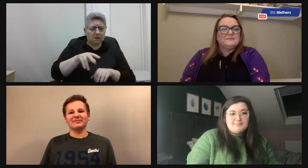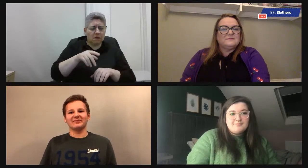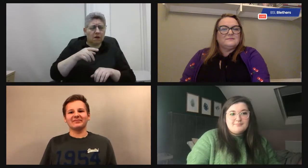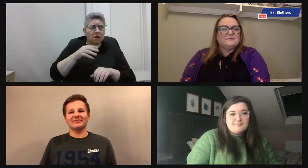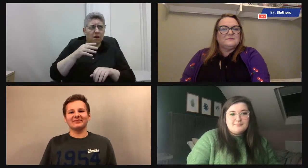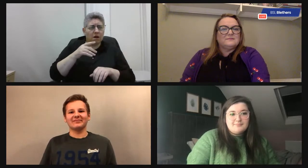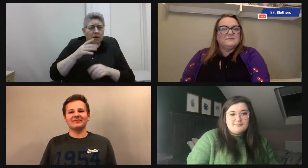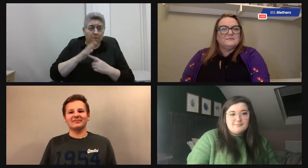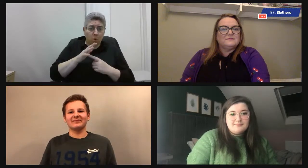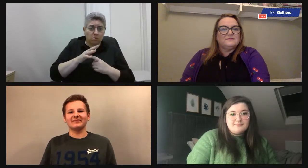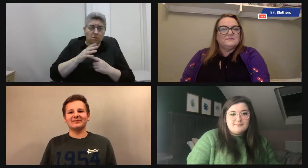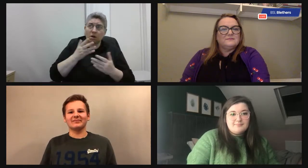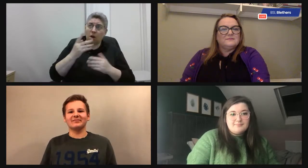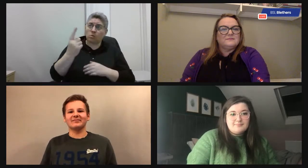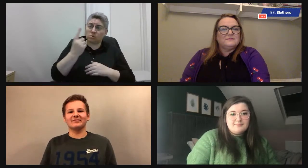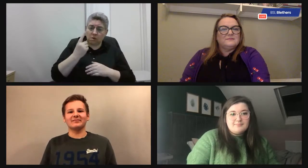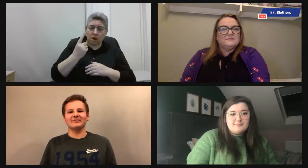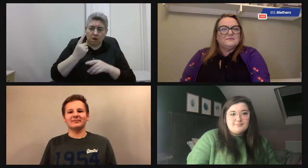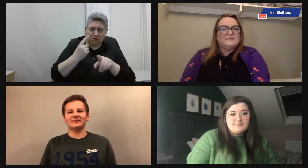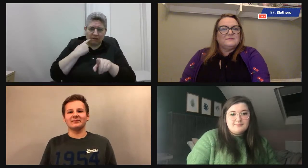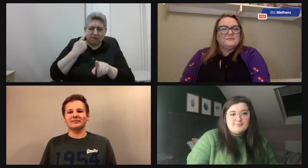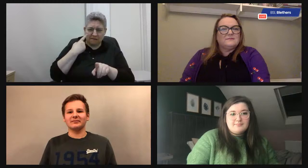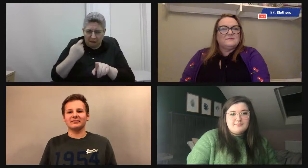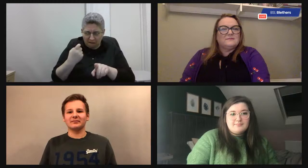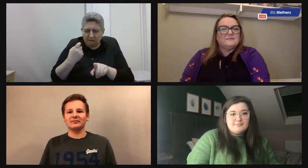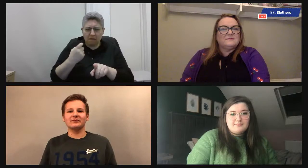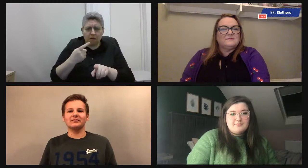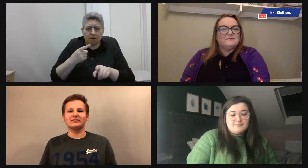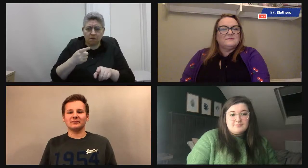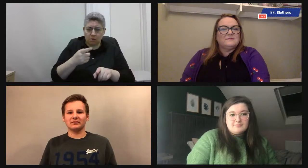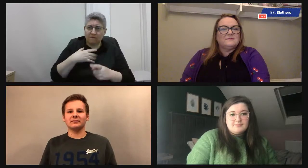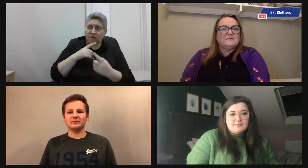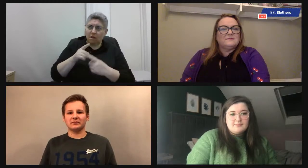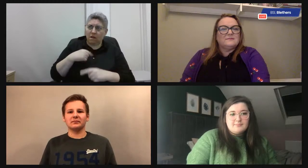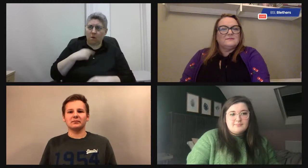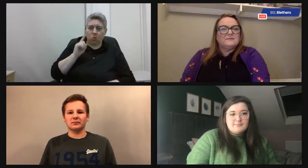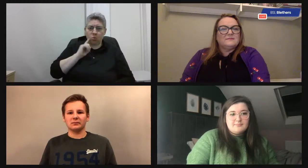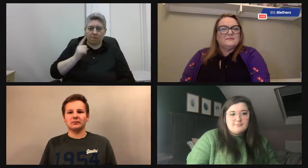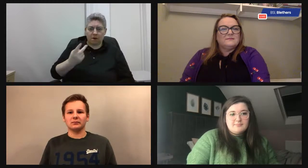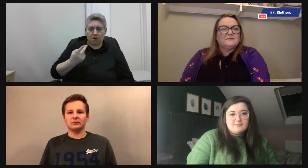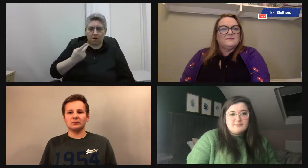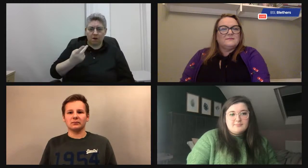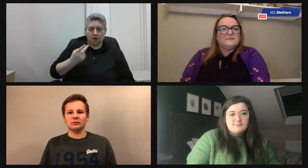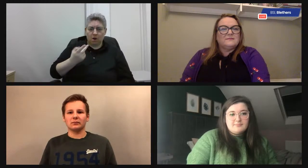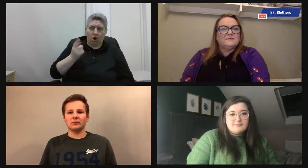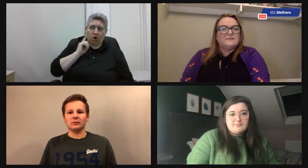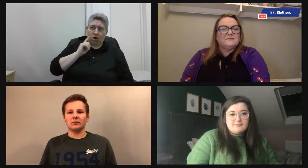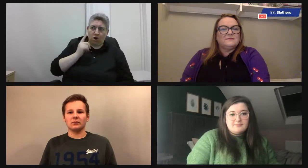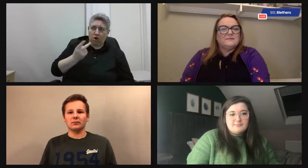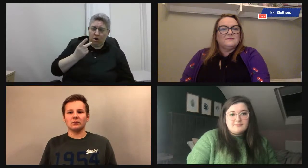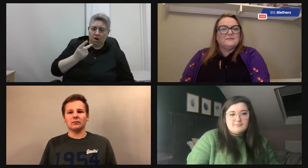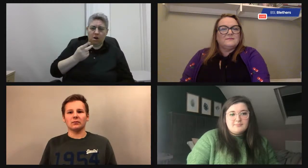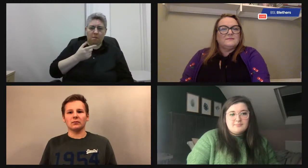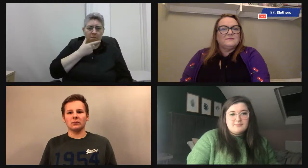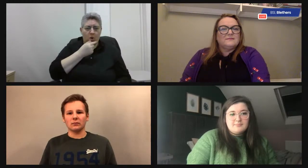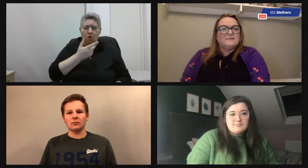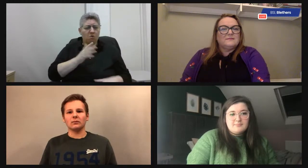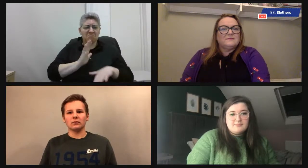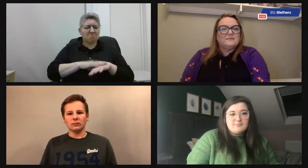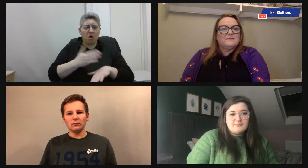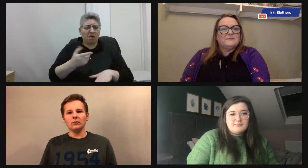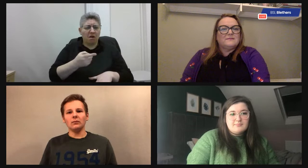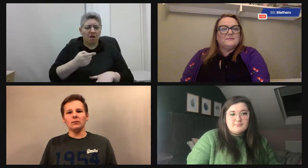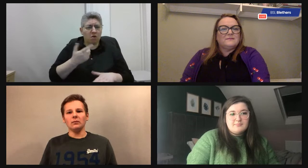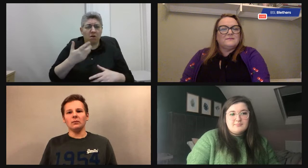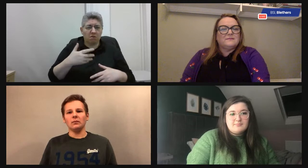Interesting, thank you. And can I ask you both? Um, you're saying, Erin, that you would like someone to be young.